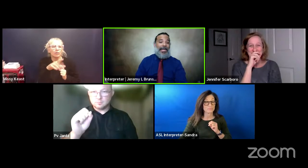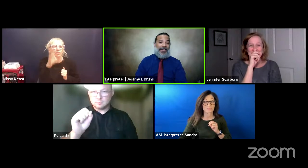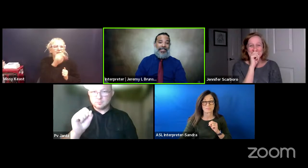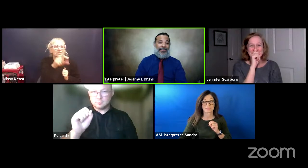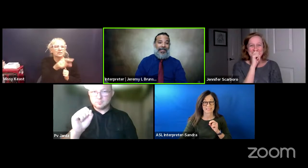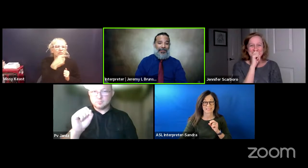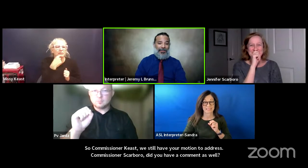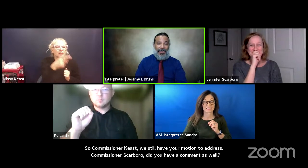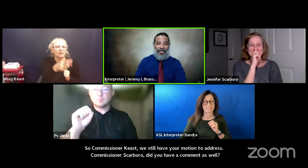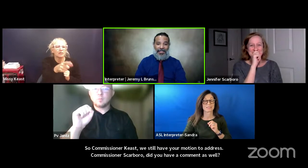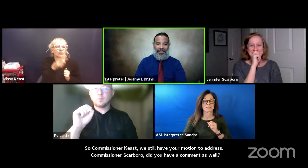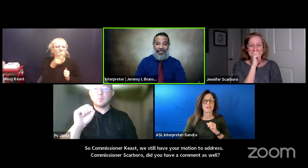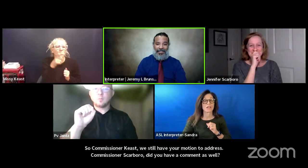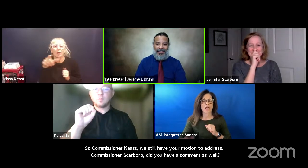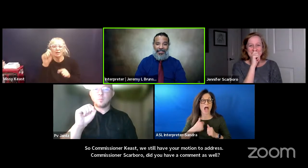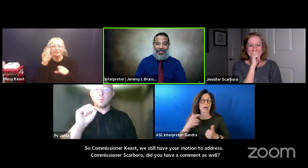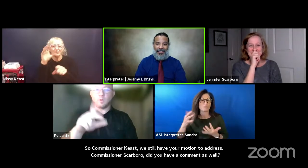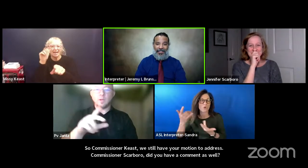Actually, I'm just waiting.